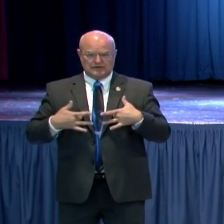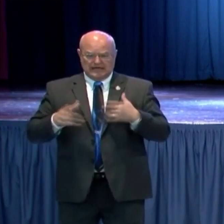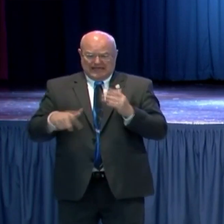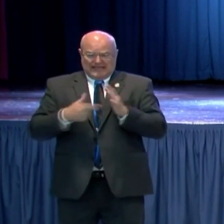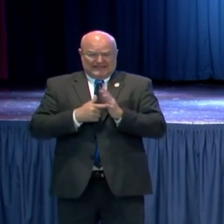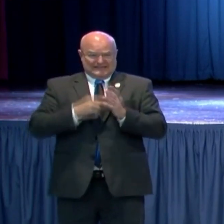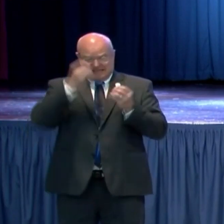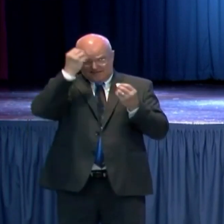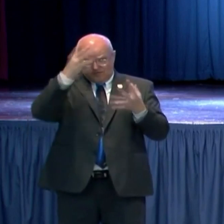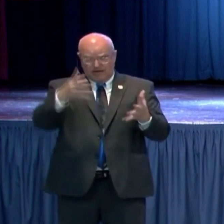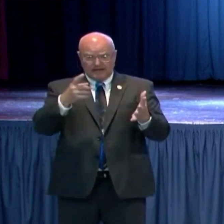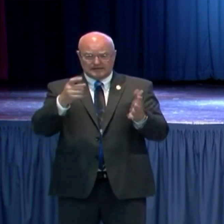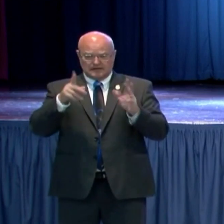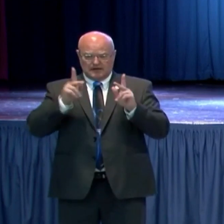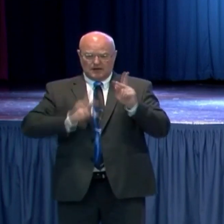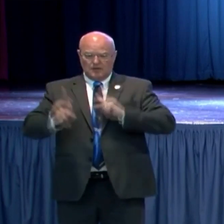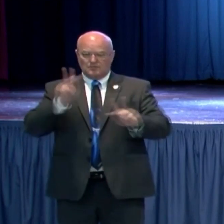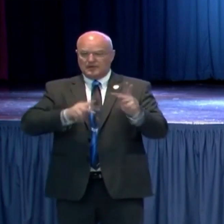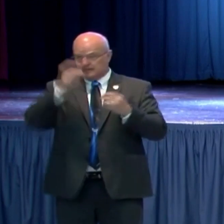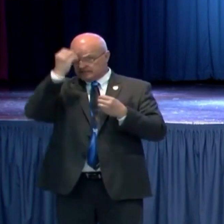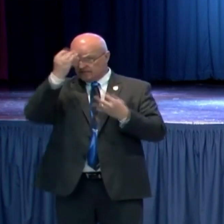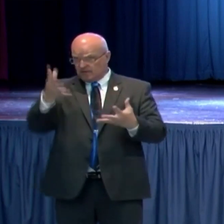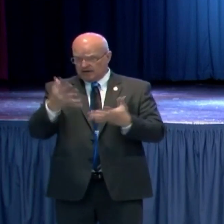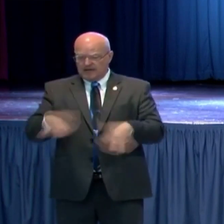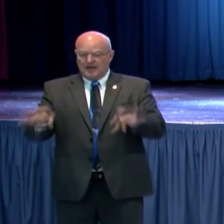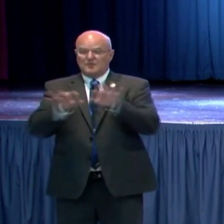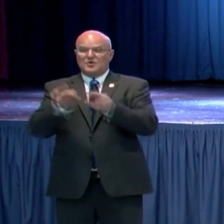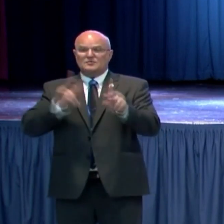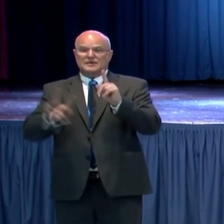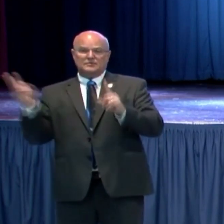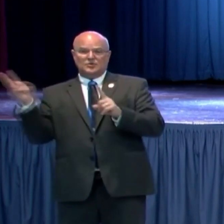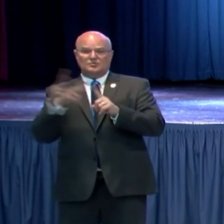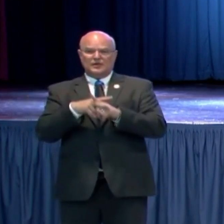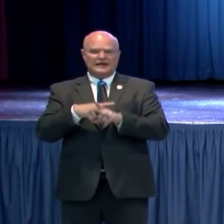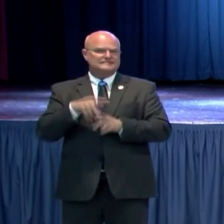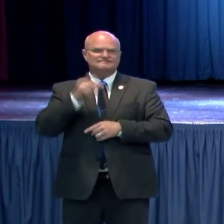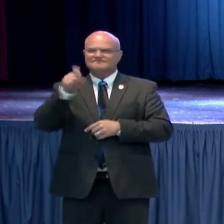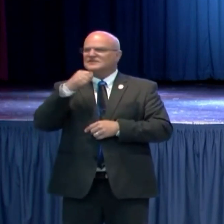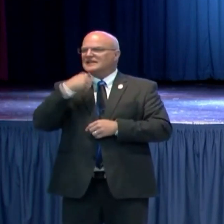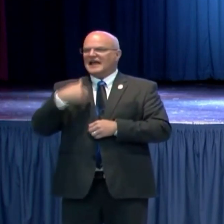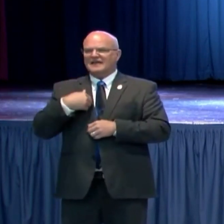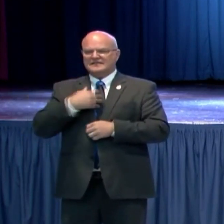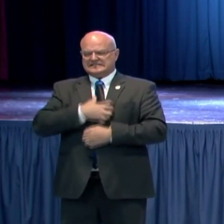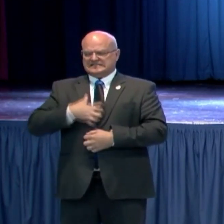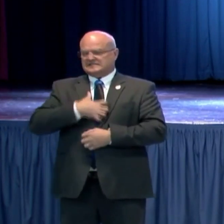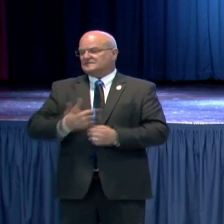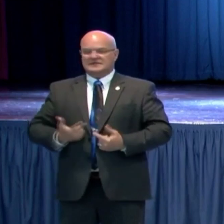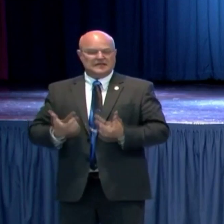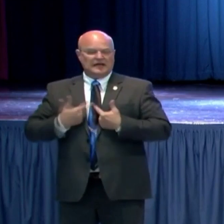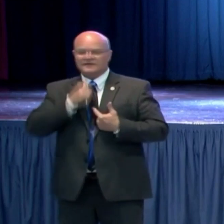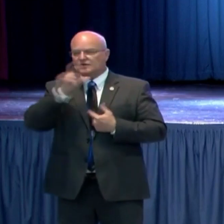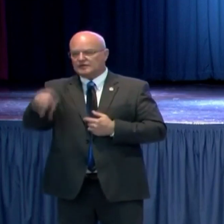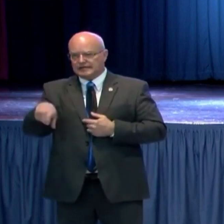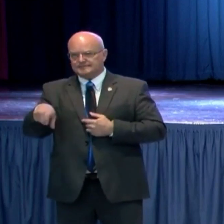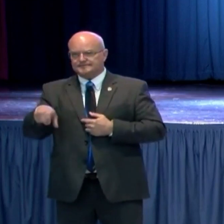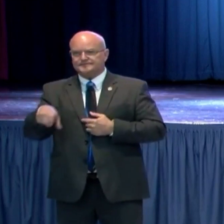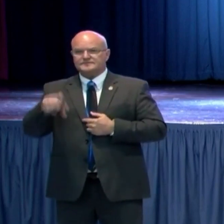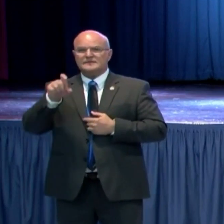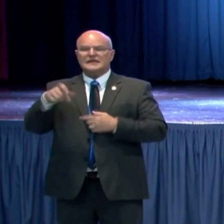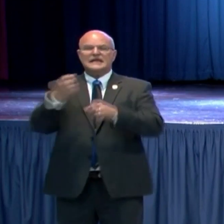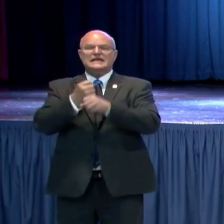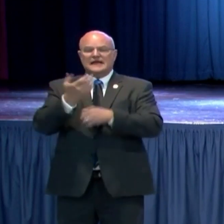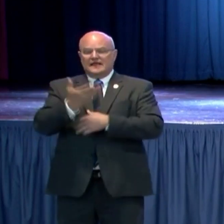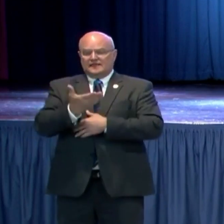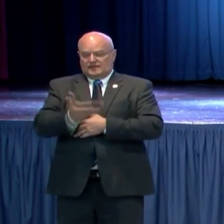identifiable information that's important to everybody who applies. They don't need to have this aggravation in life. They need to get